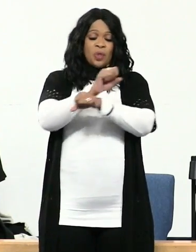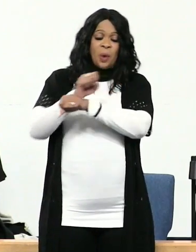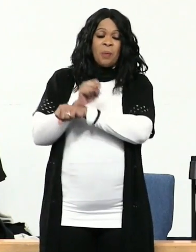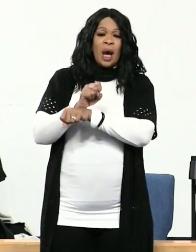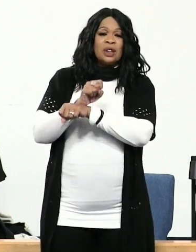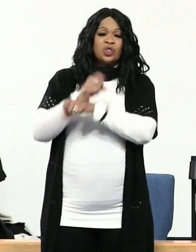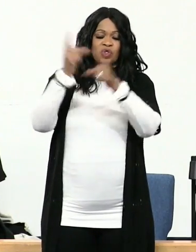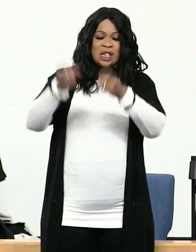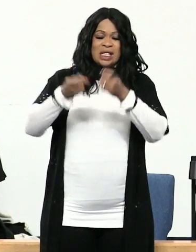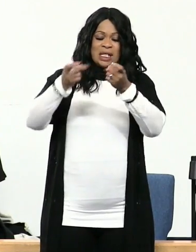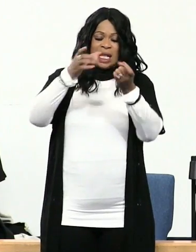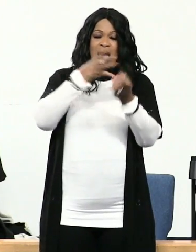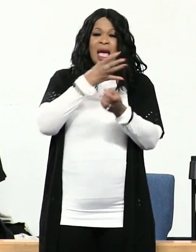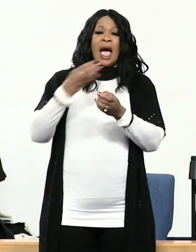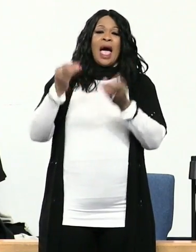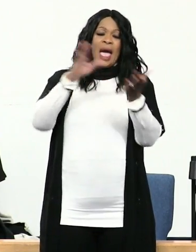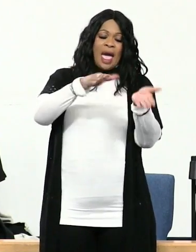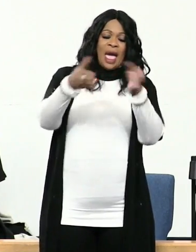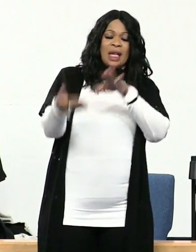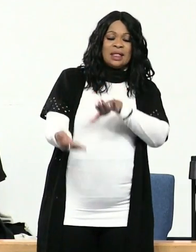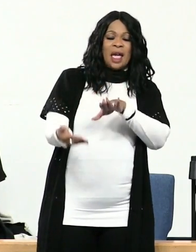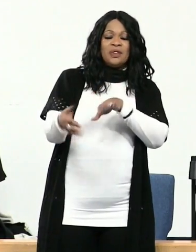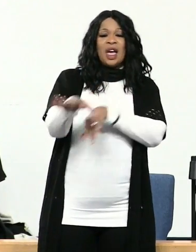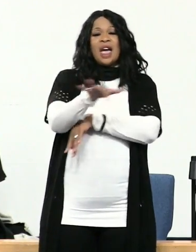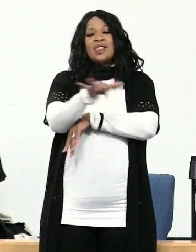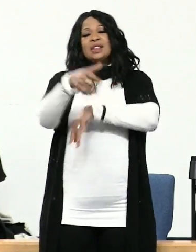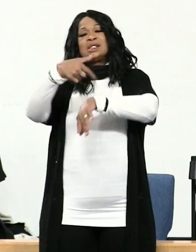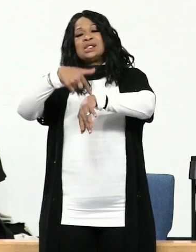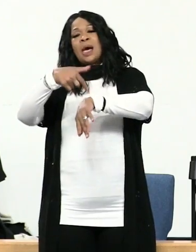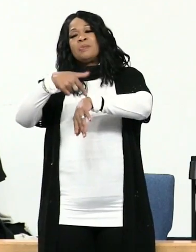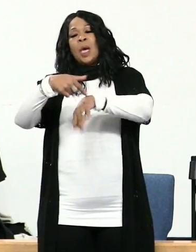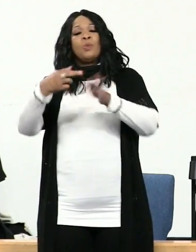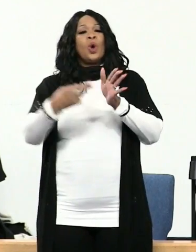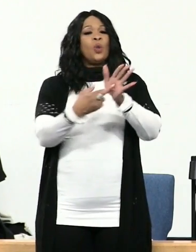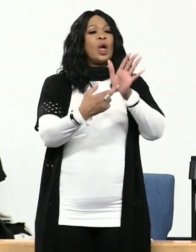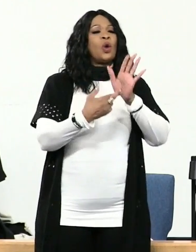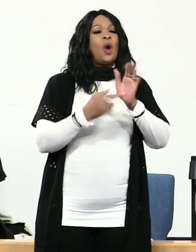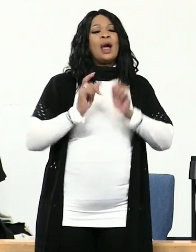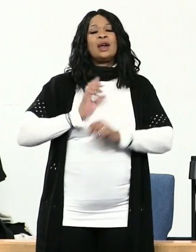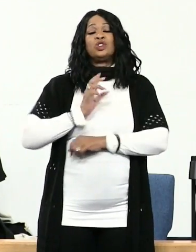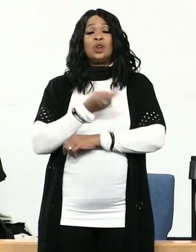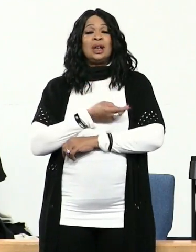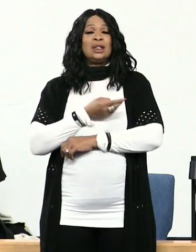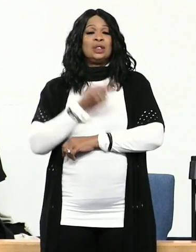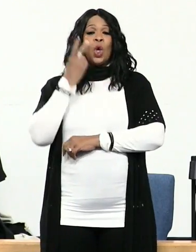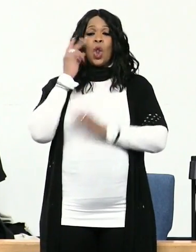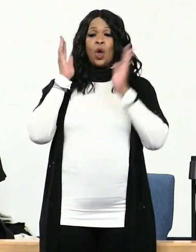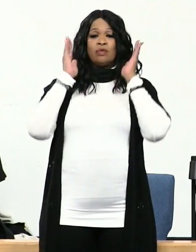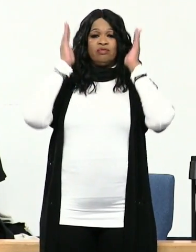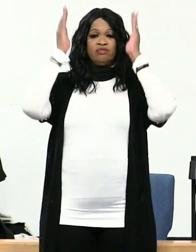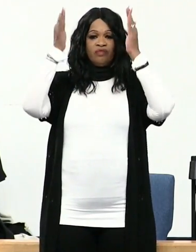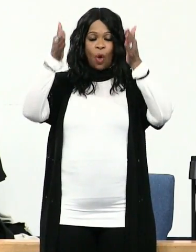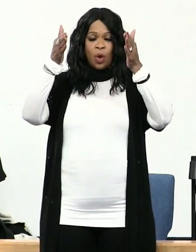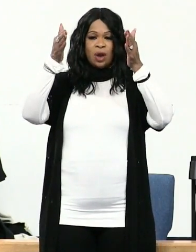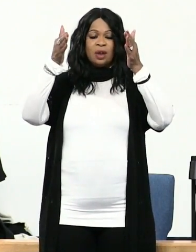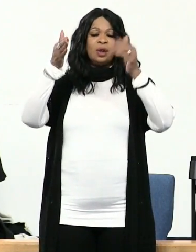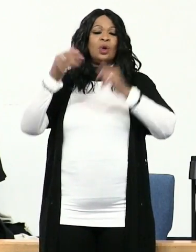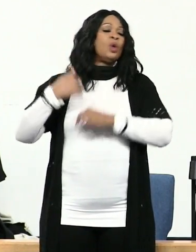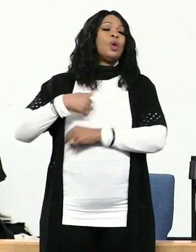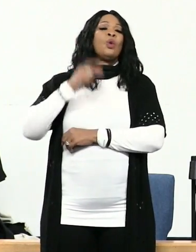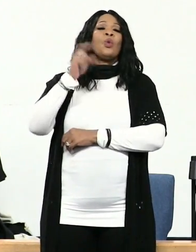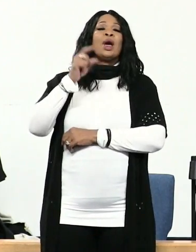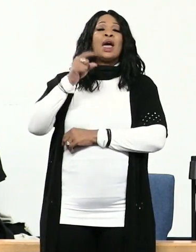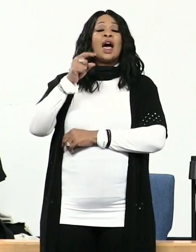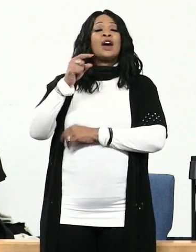death. And then at the same time, it requires us to look forward. We are to be